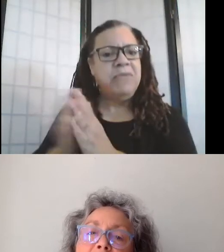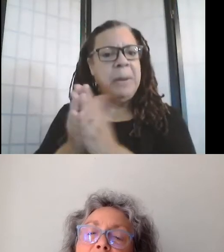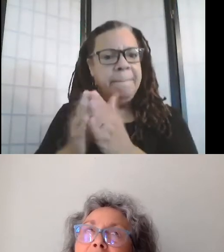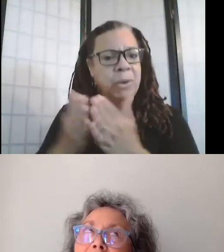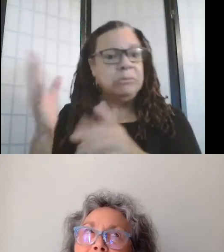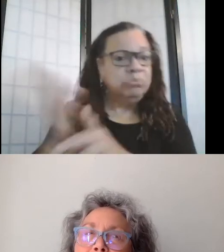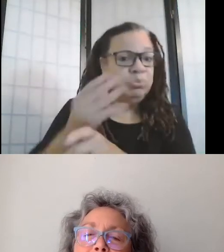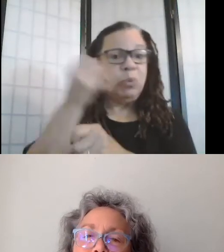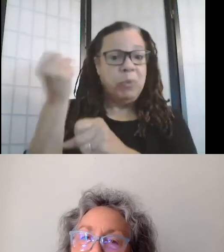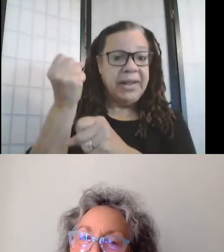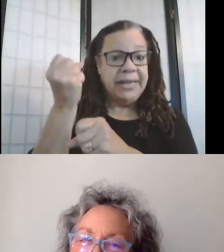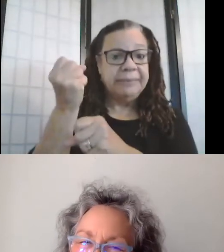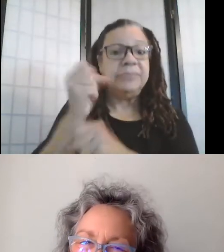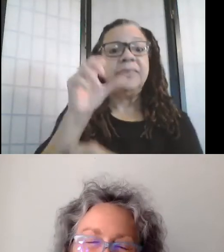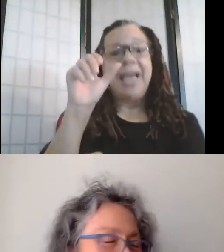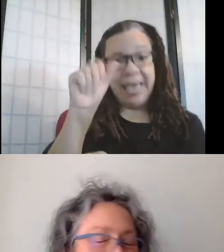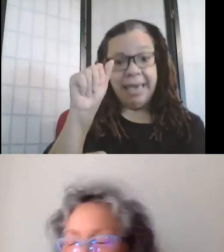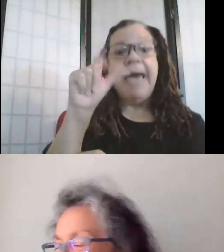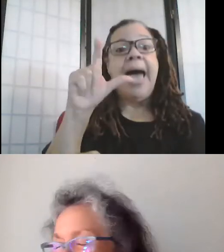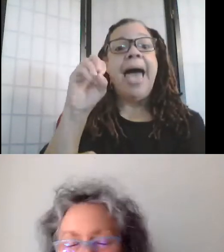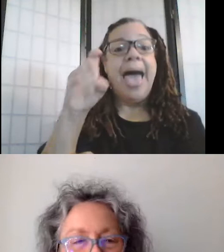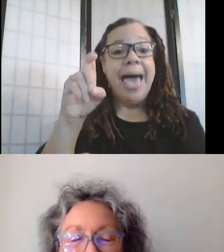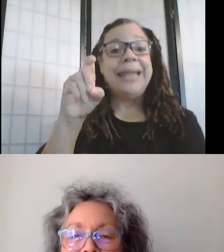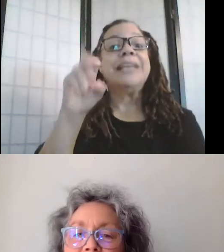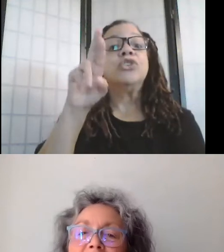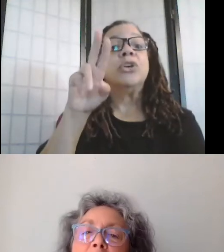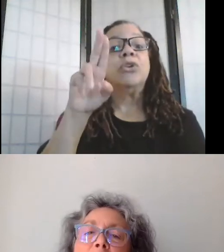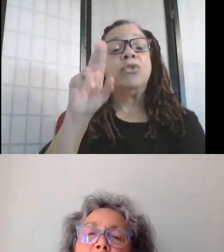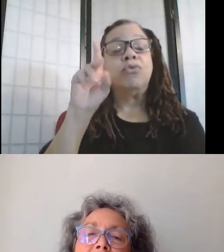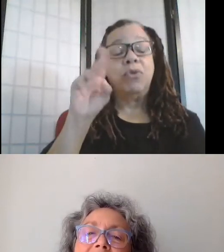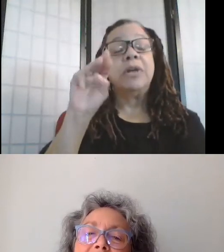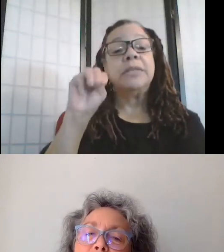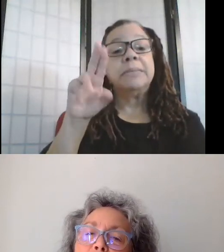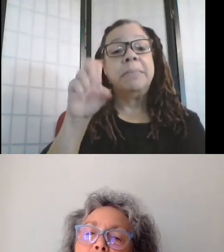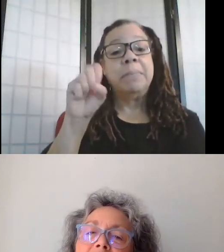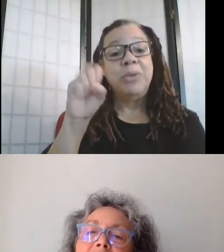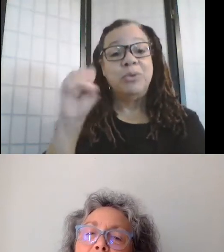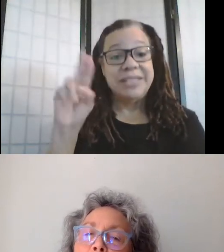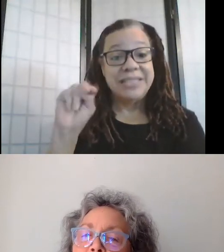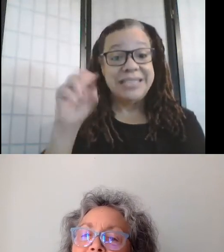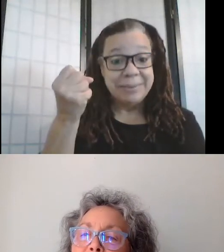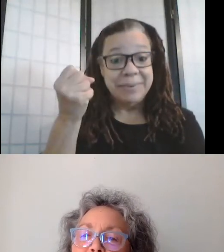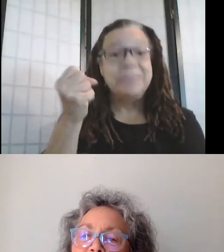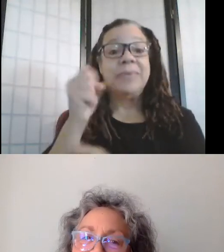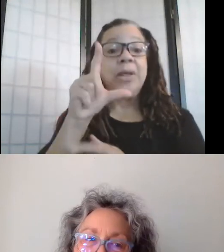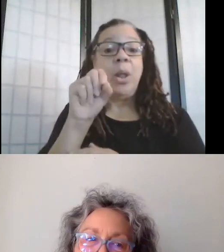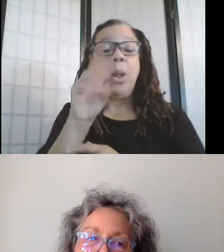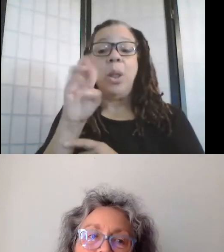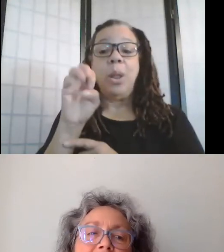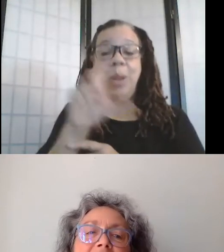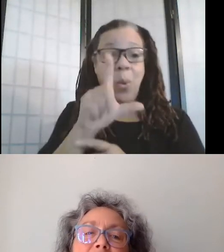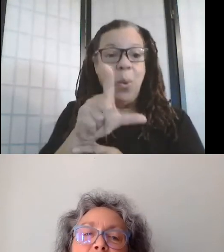Alex Rasmussian, I never think I'm going to pronounce that right, Alex Rasmussian Lowell-based mystery